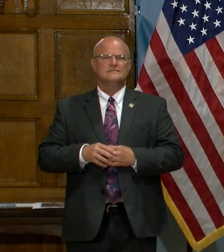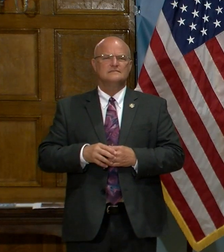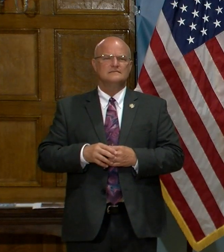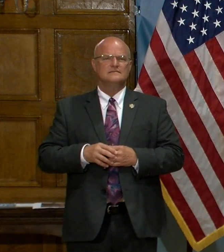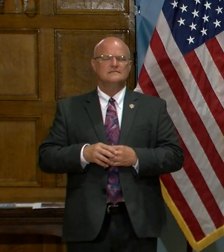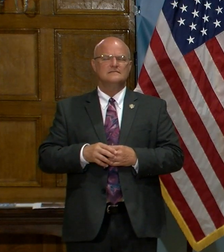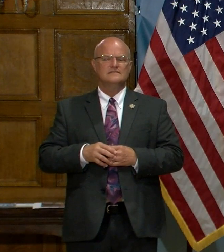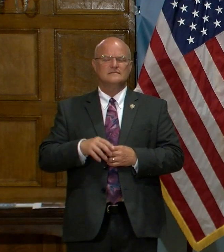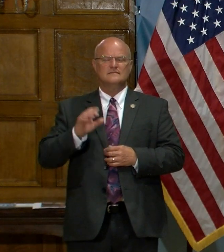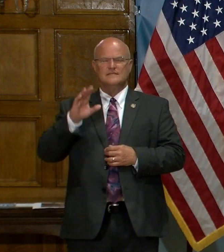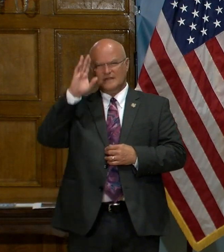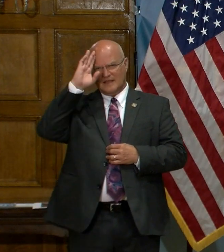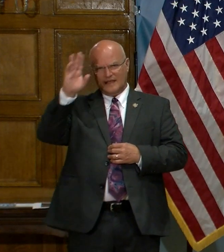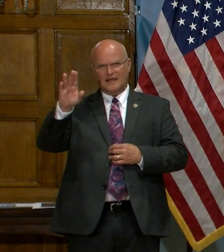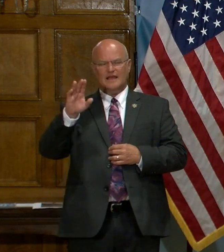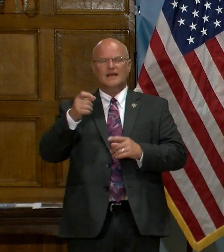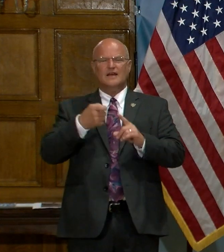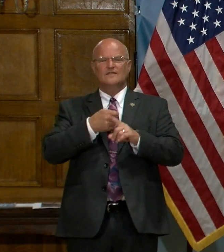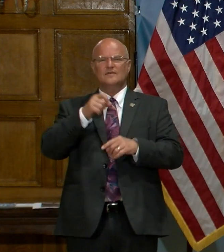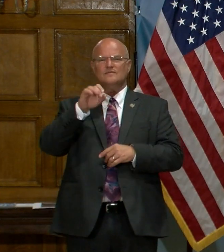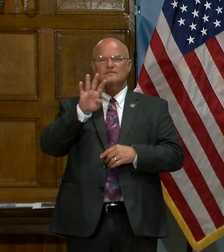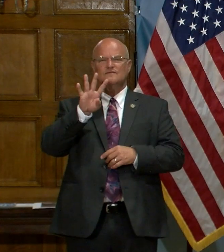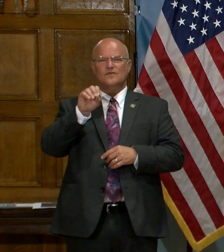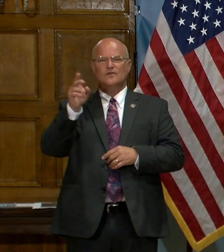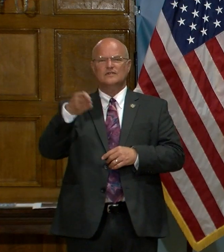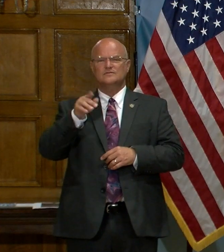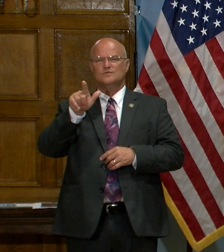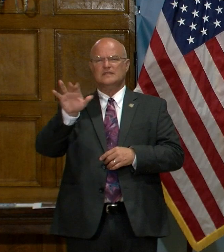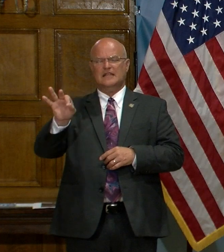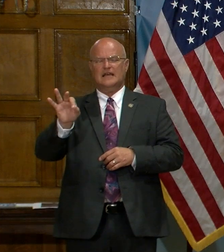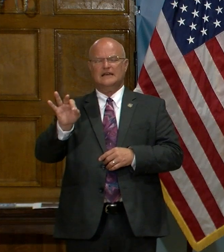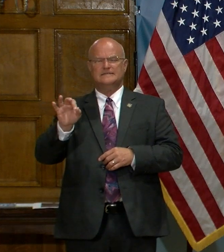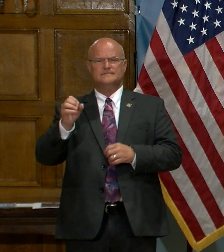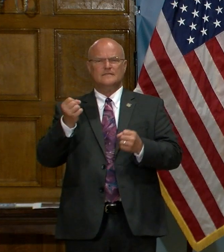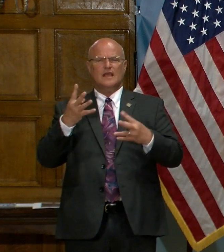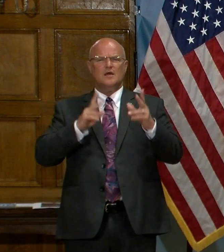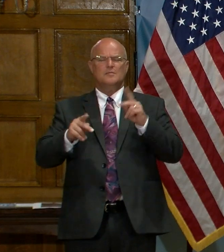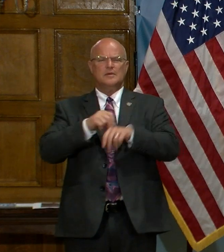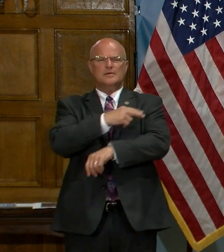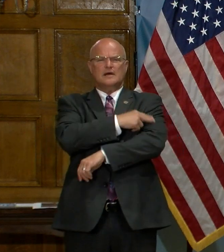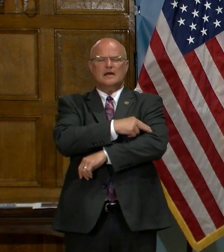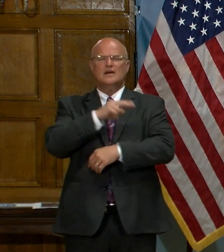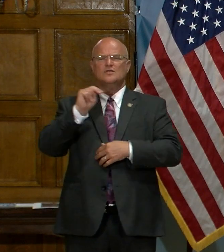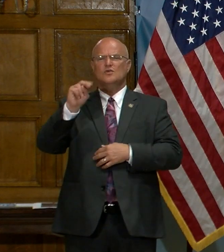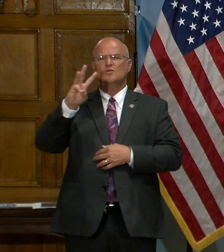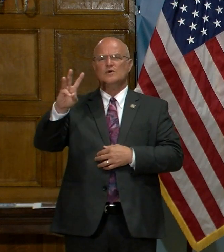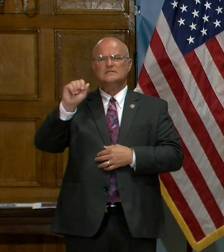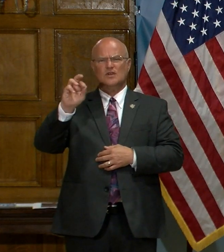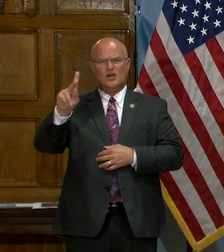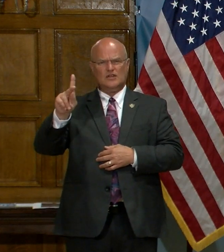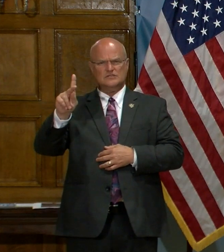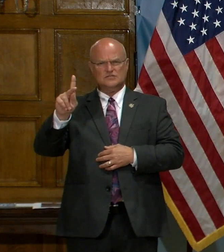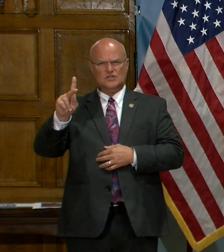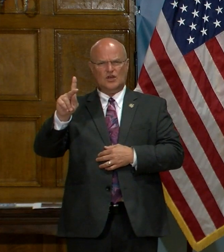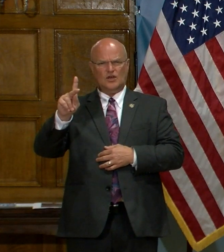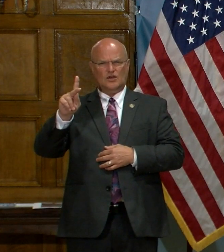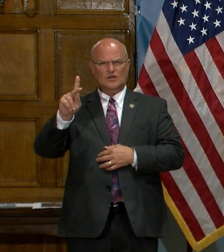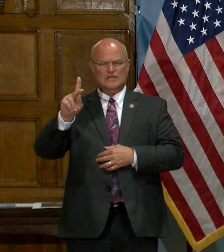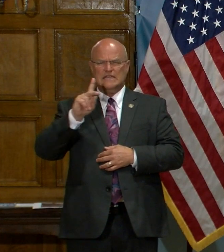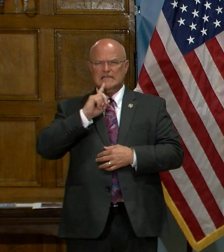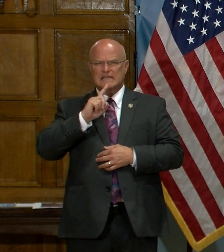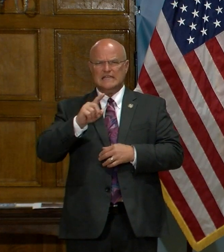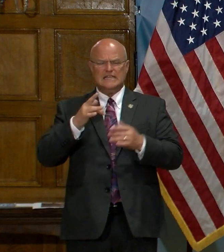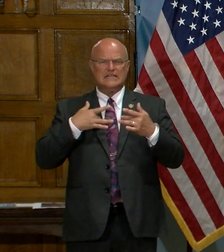Yes. Hey, Governor, this is Kendall with 4029. How many people are hospitalized in Northwest Arkansas with COVID, and is there